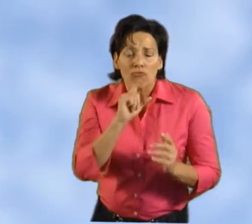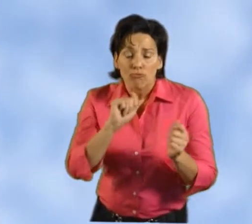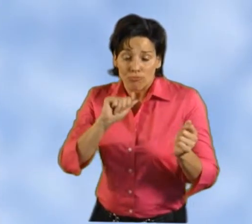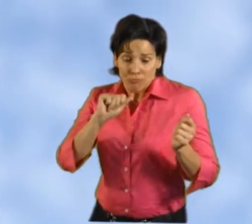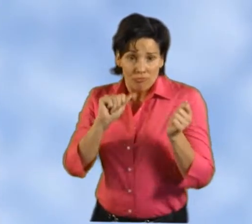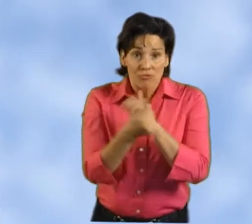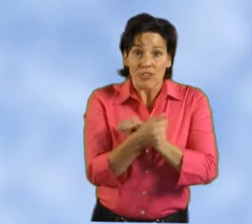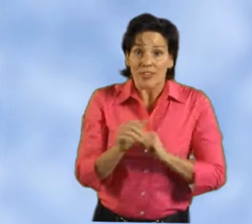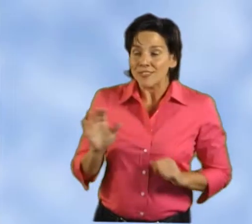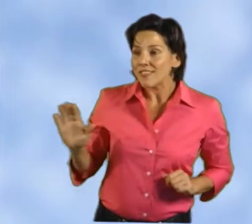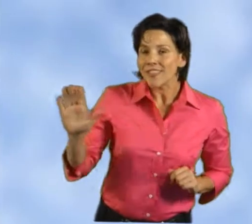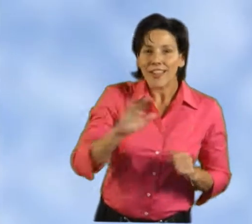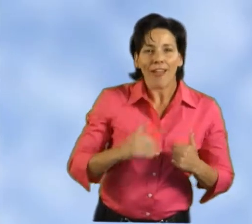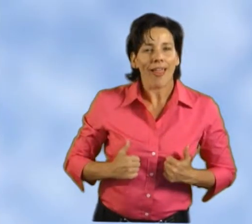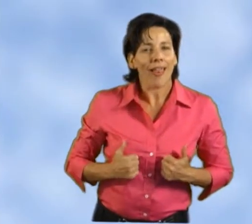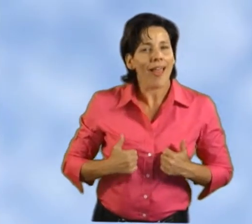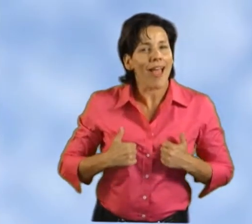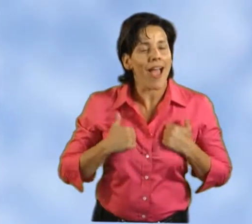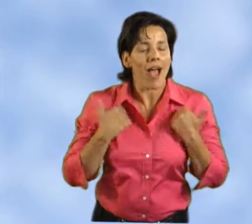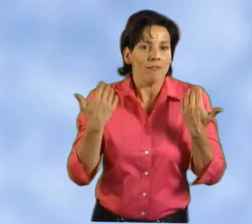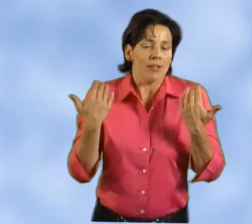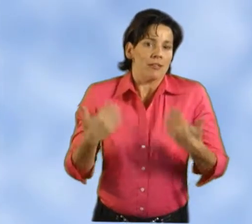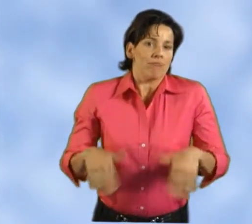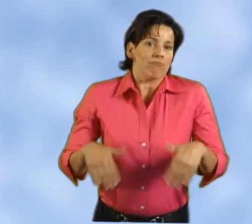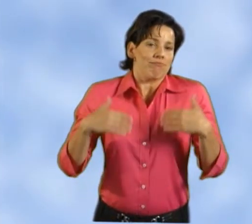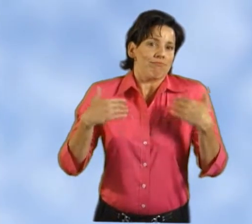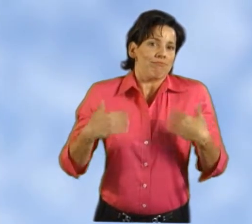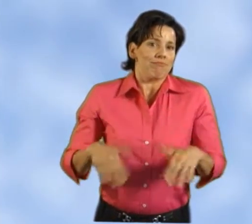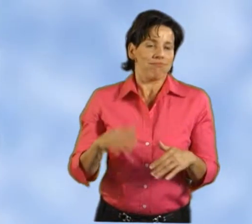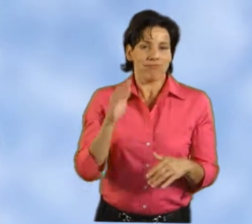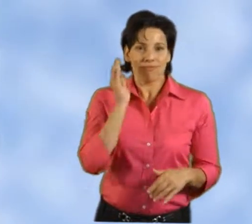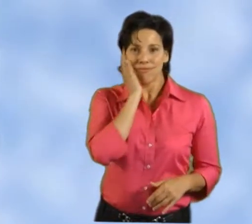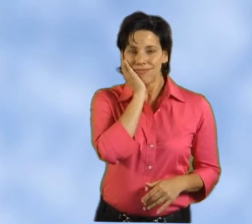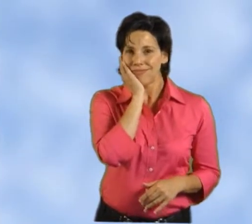if your initial screening showed any abnormal results.